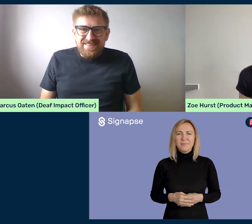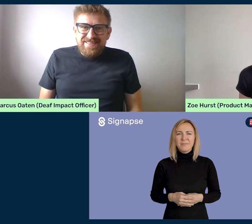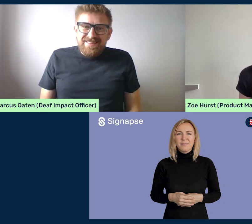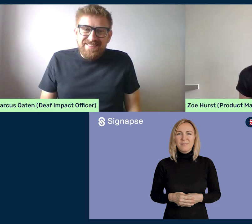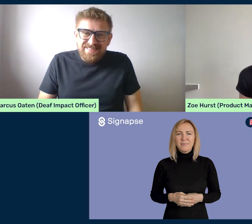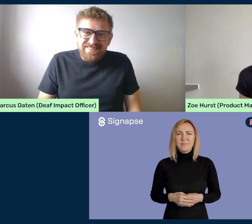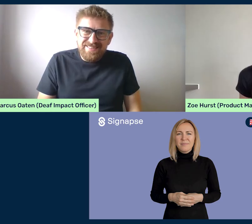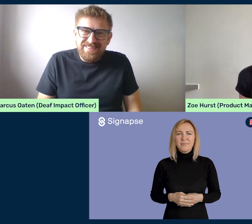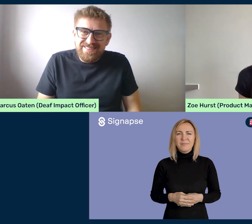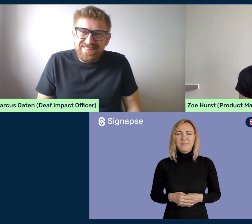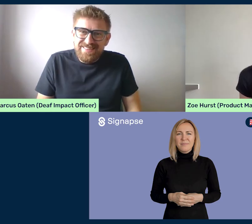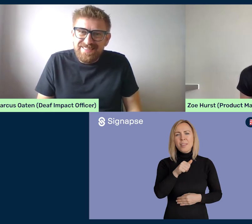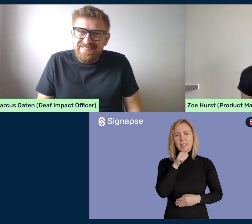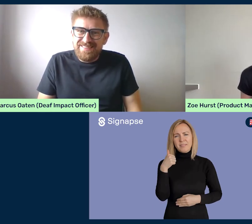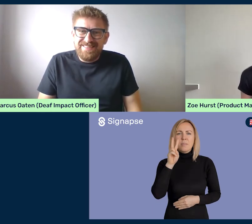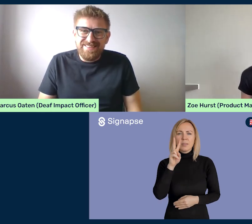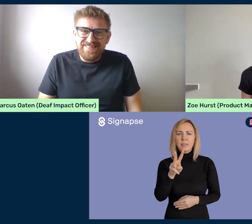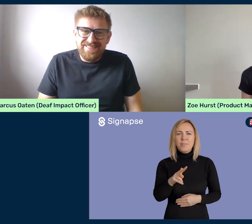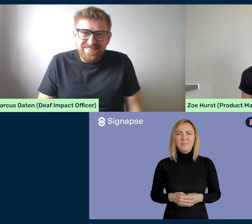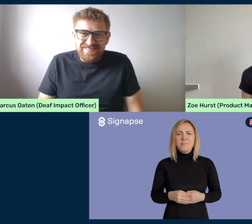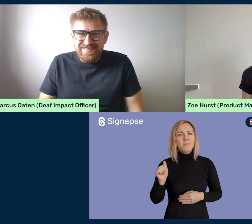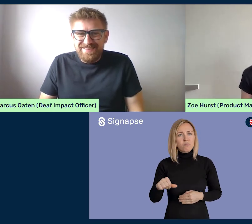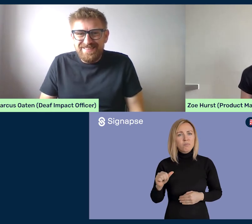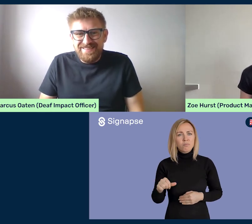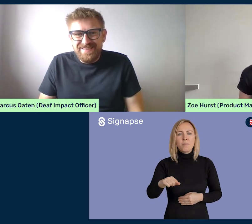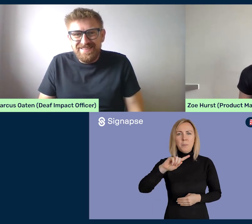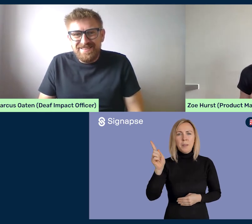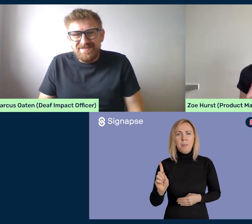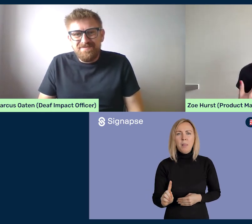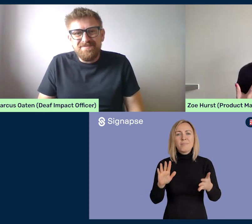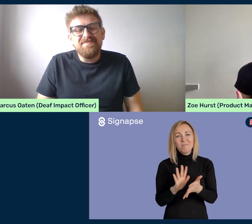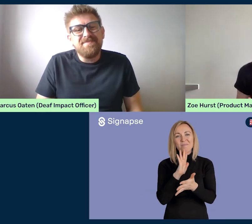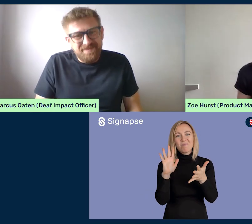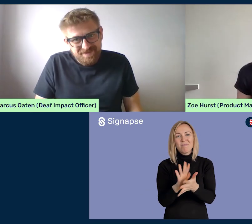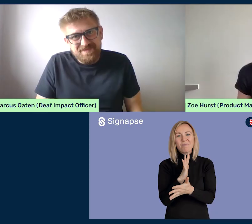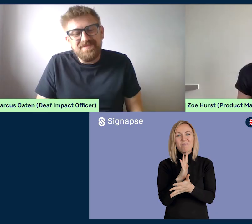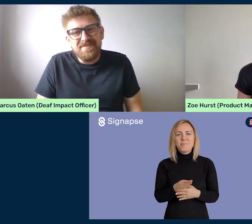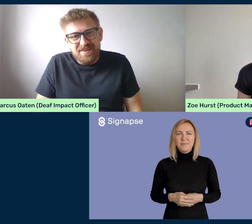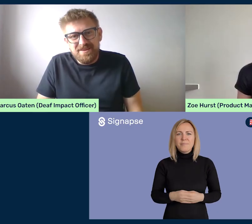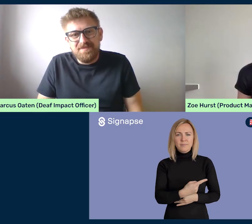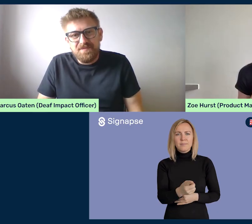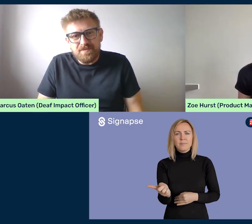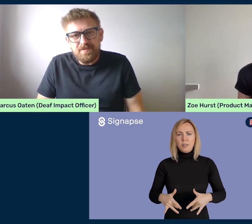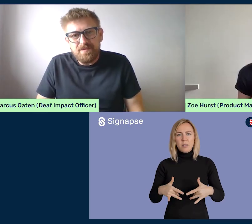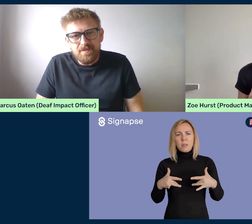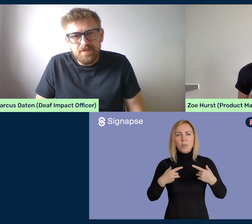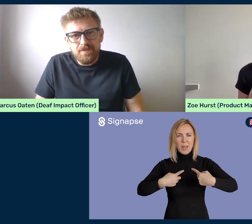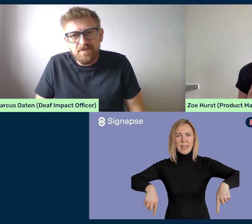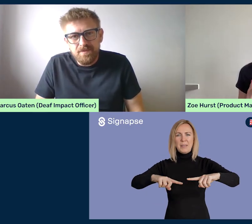get that feedback. It is really lovely to see, and I think it's people feel really pleased as well. They feel